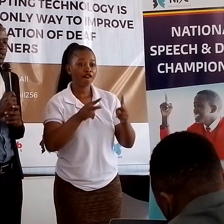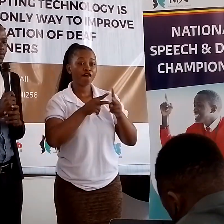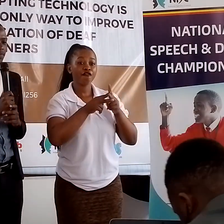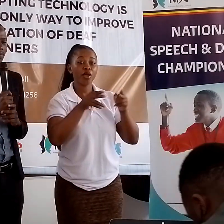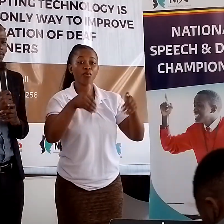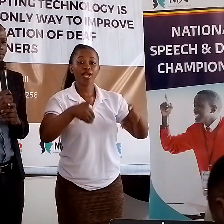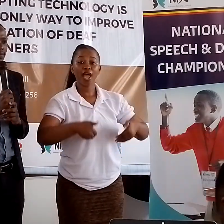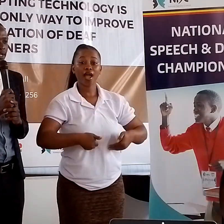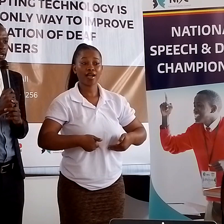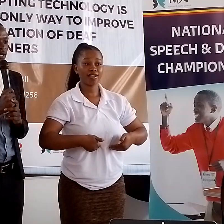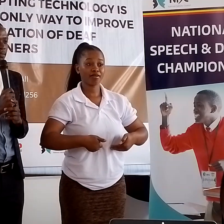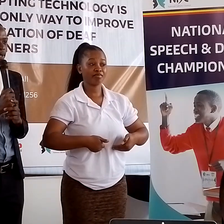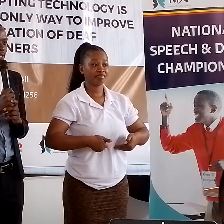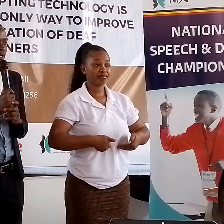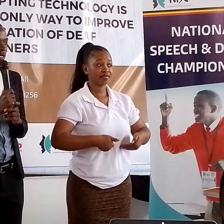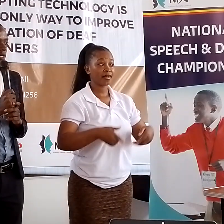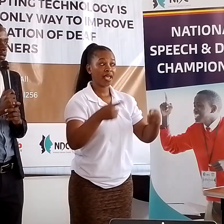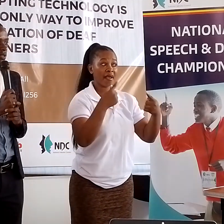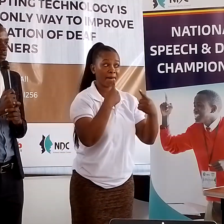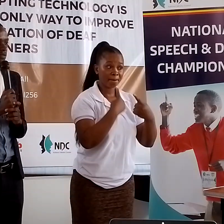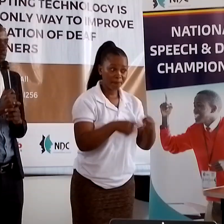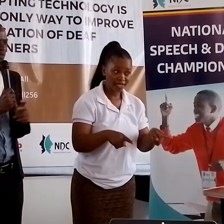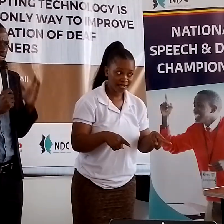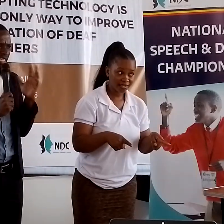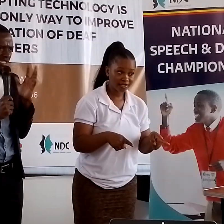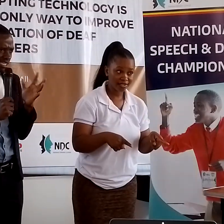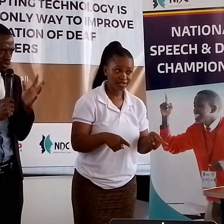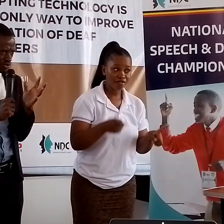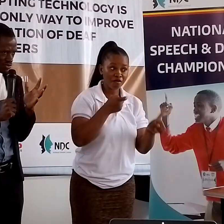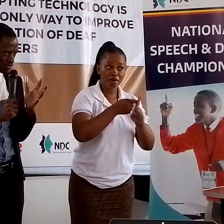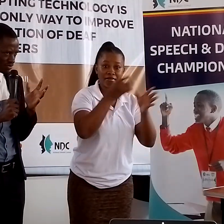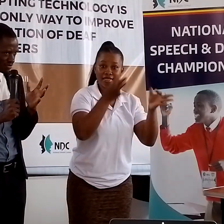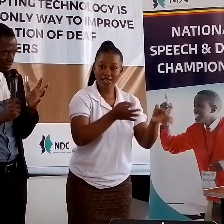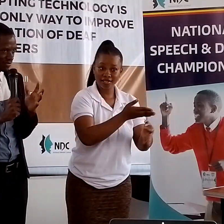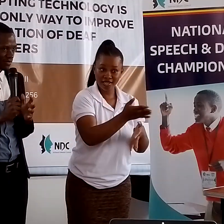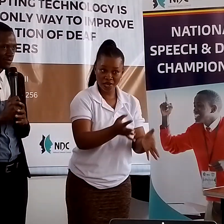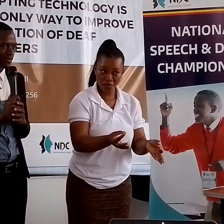young, but from the things they do,